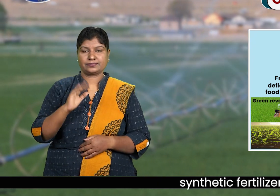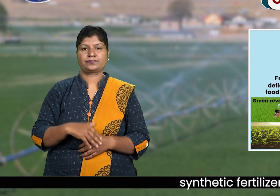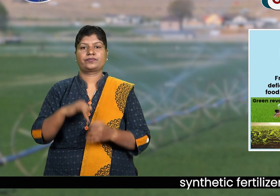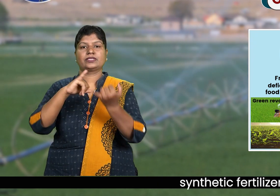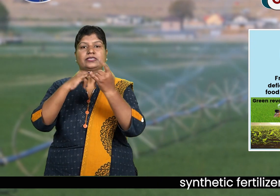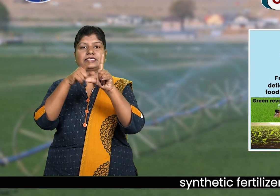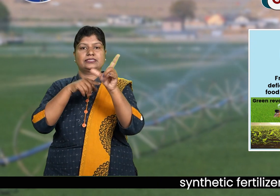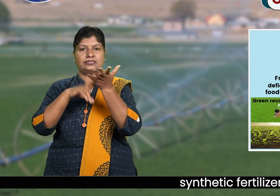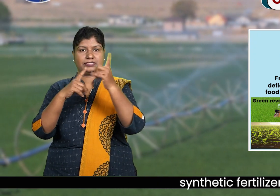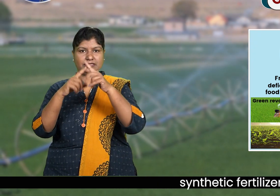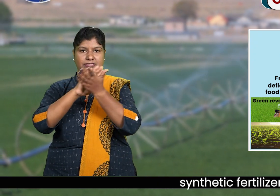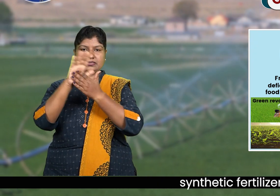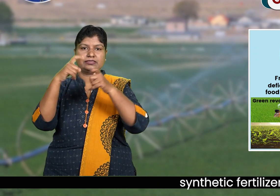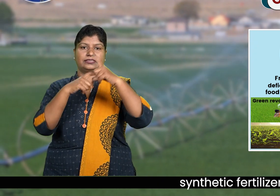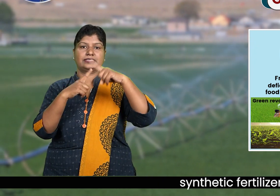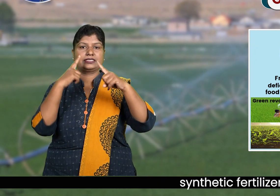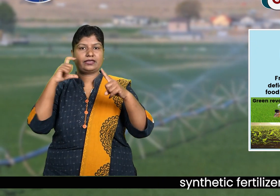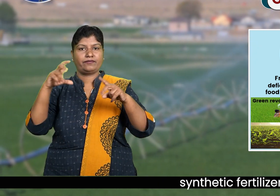synthetic fertilizers,